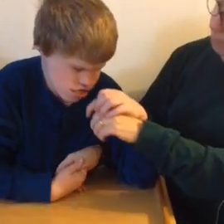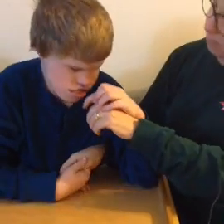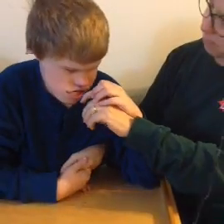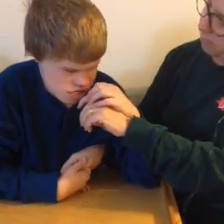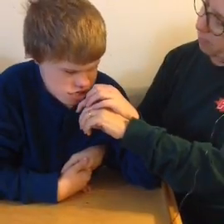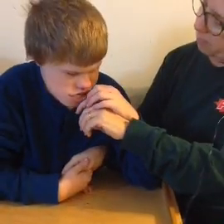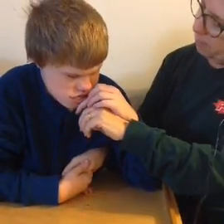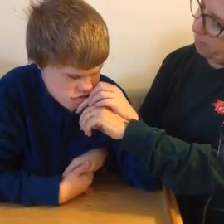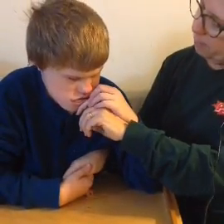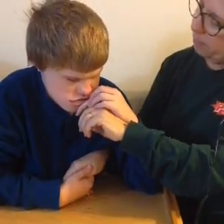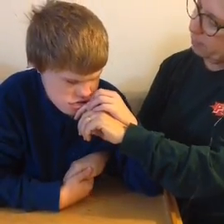Can